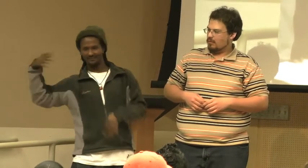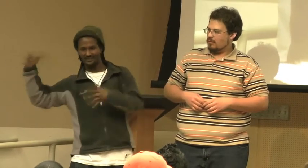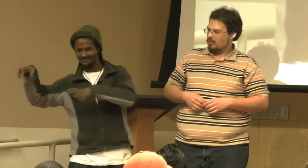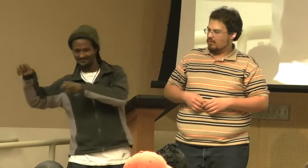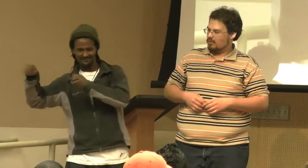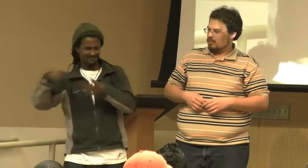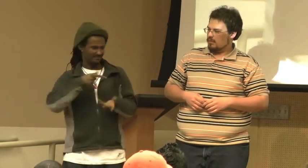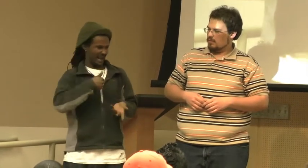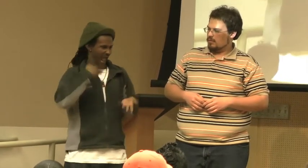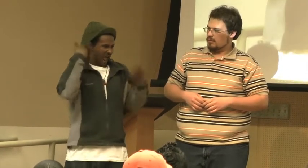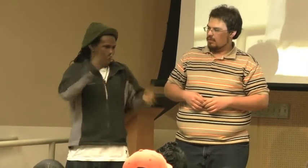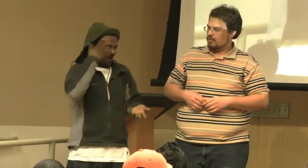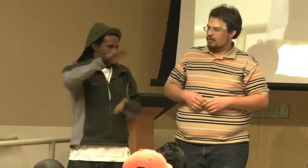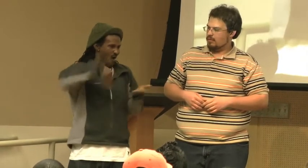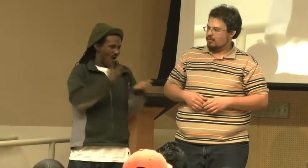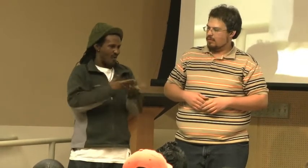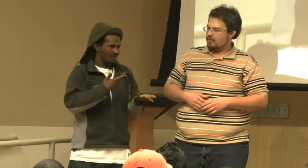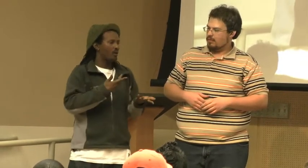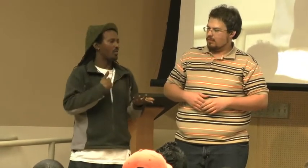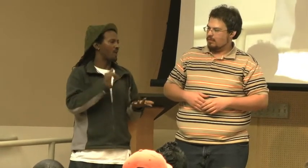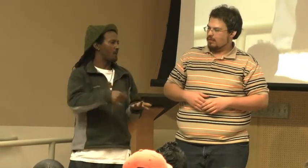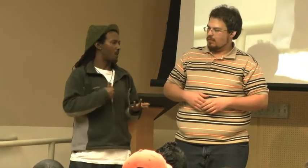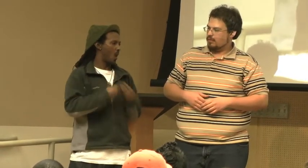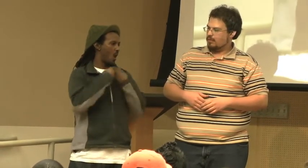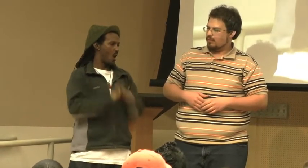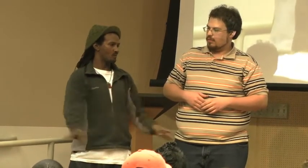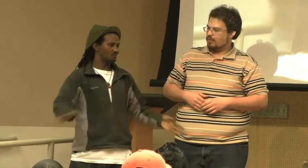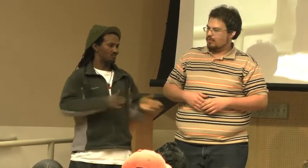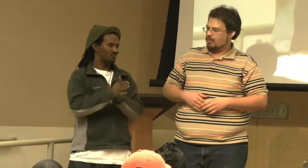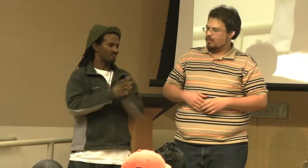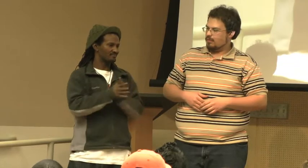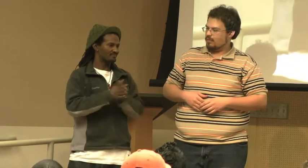a class and they didn't even analyze the exam. So,